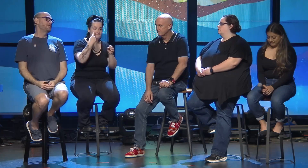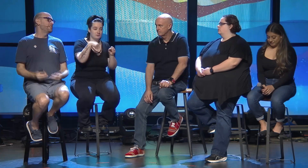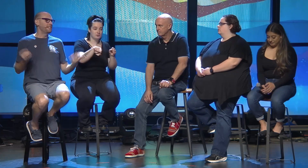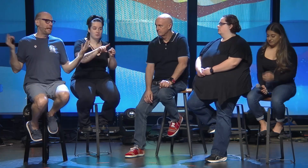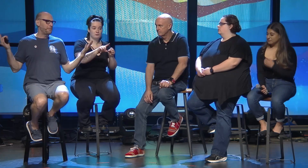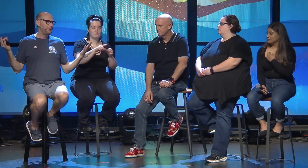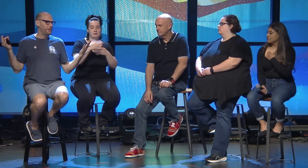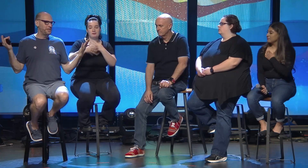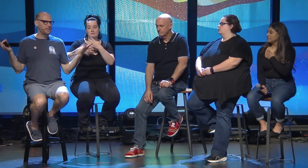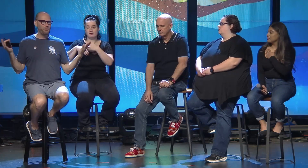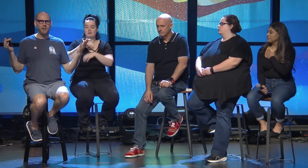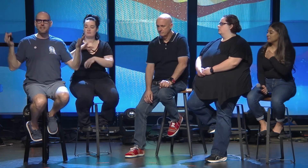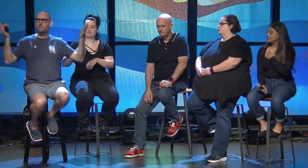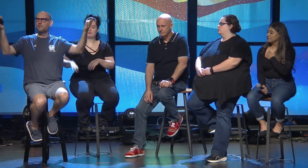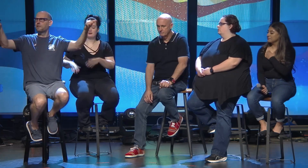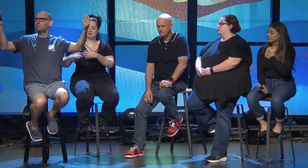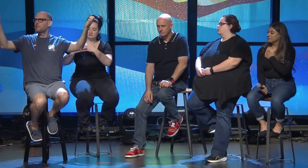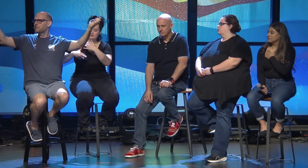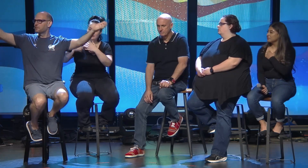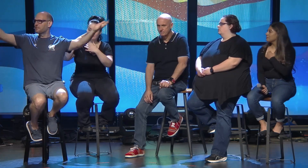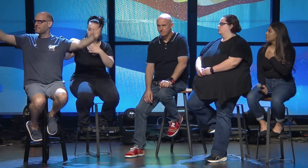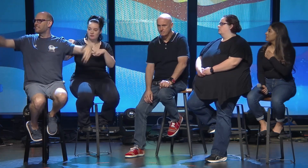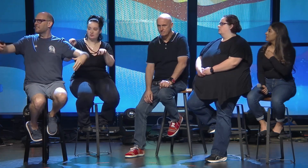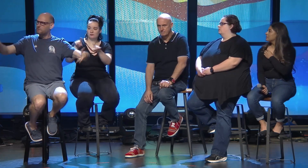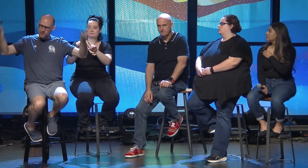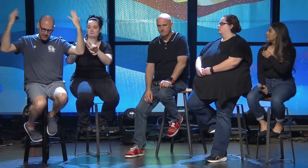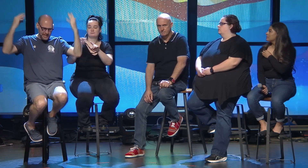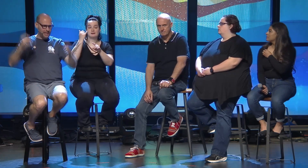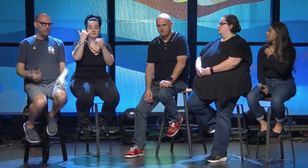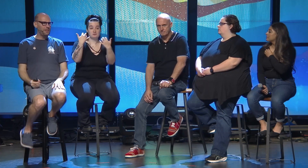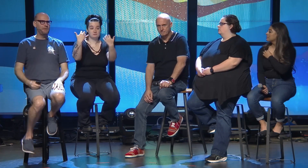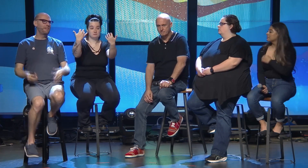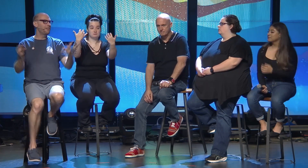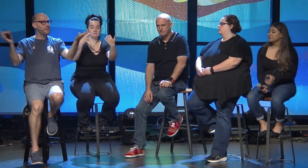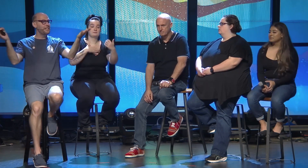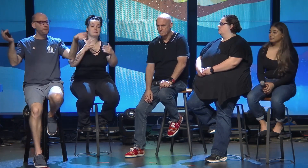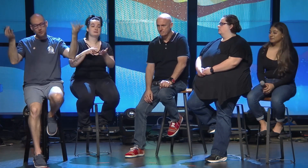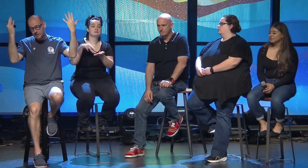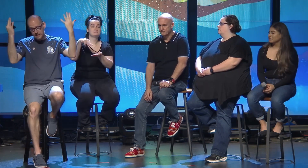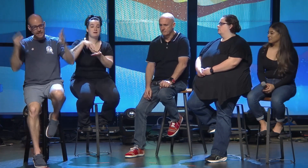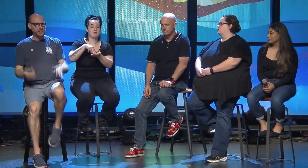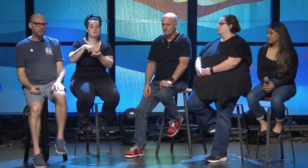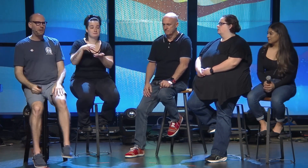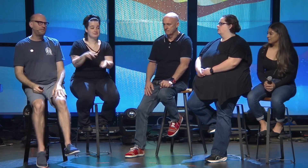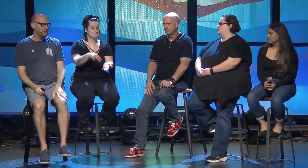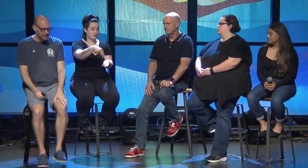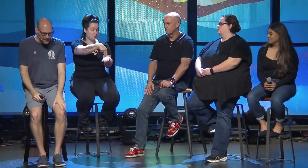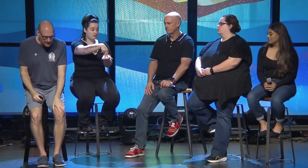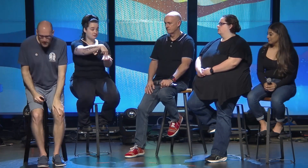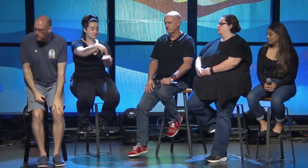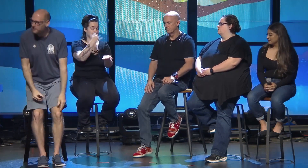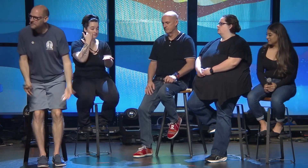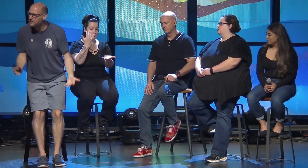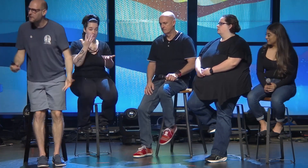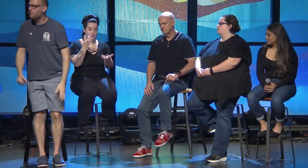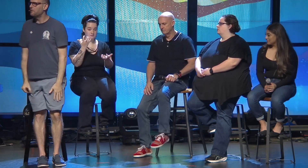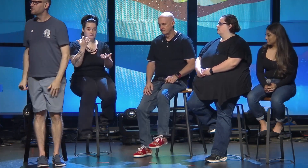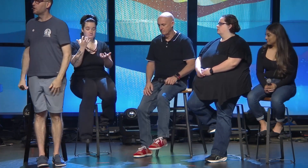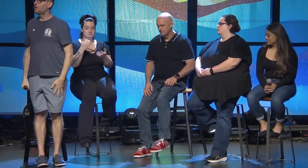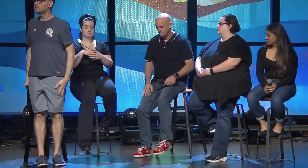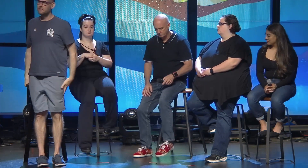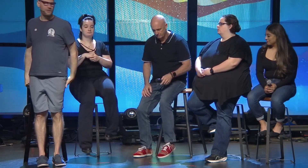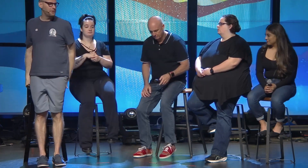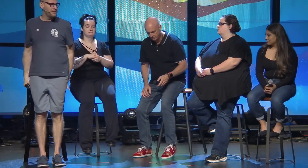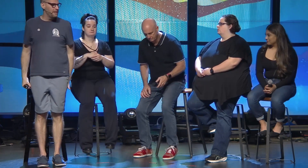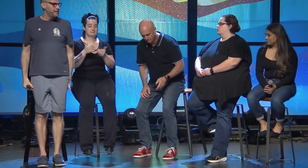I invite you to the table this morning. If you're in the bleachers or in the seats, would you stand with me? If you're at your tables, you can stand as well if you'd like. We're going to sing a couple